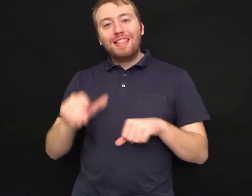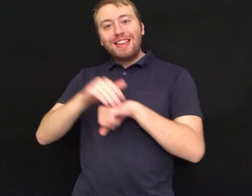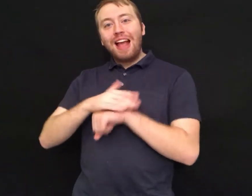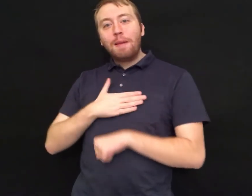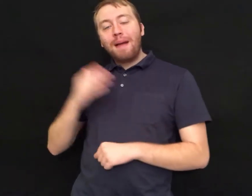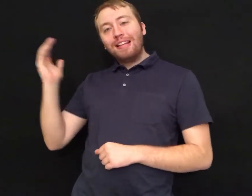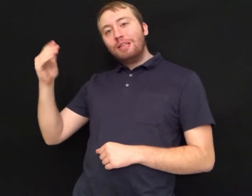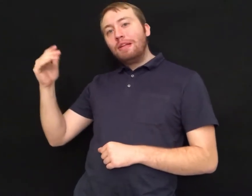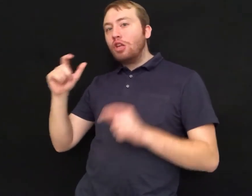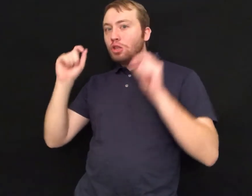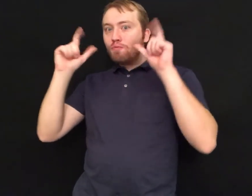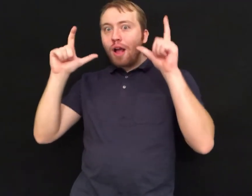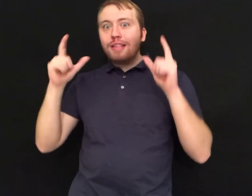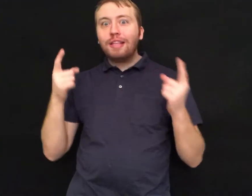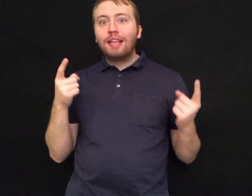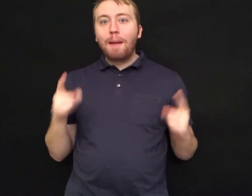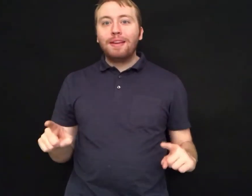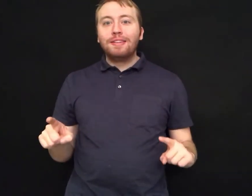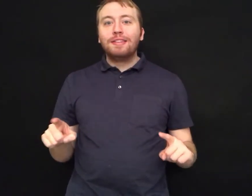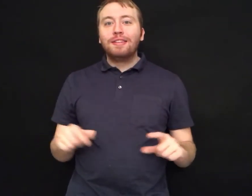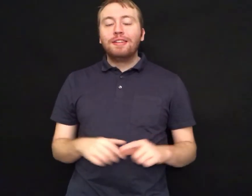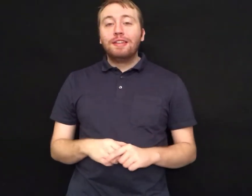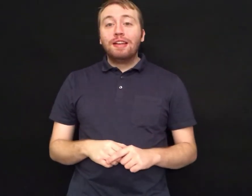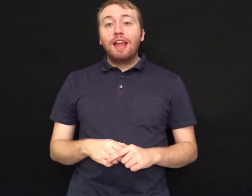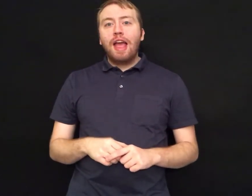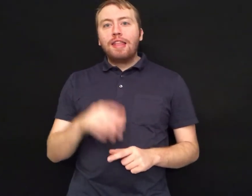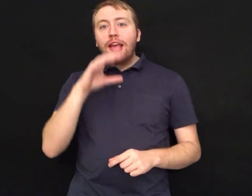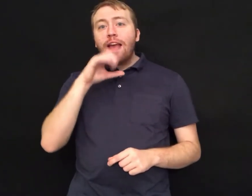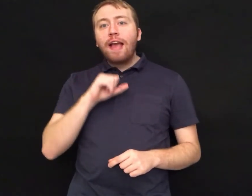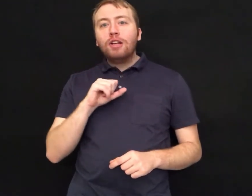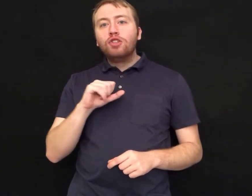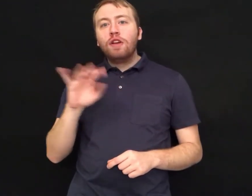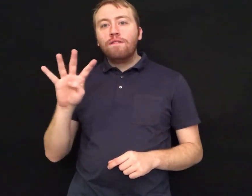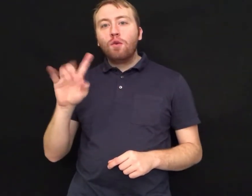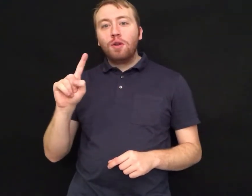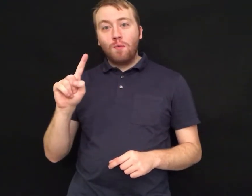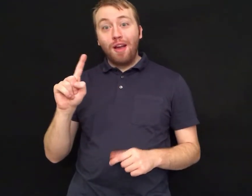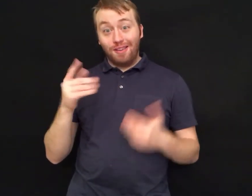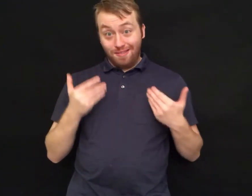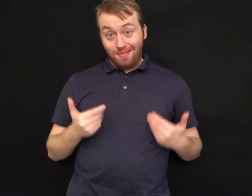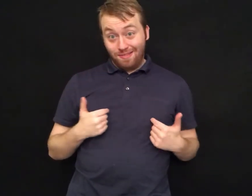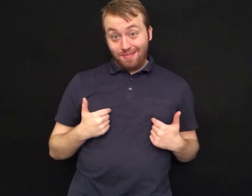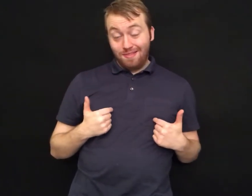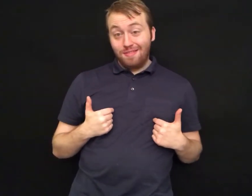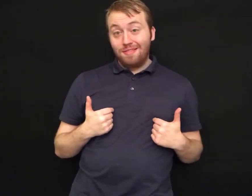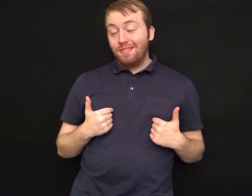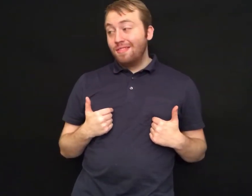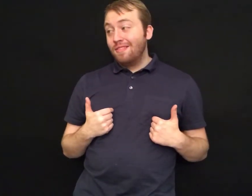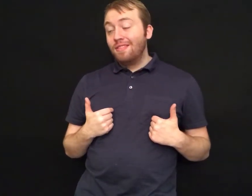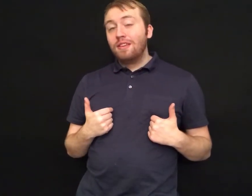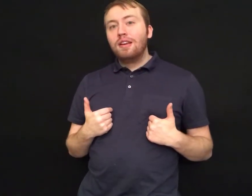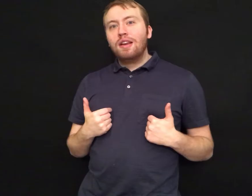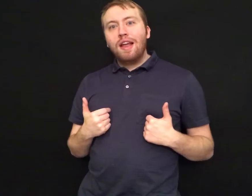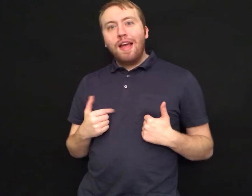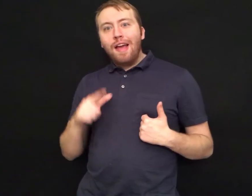a surprising thing happened at the age of 41 I was hit on by a 27 year